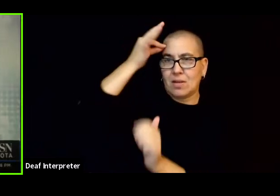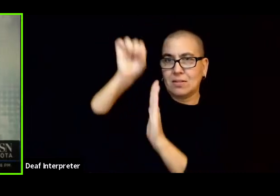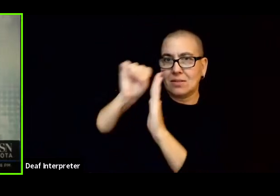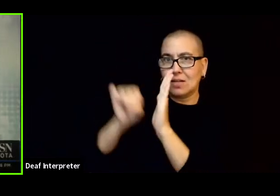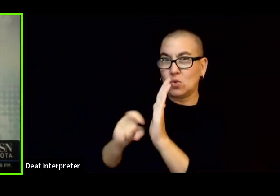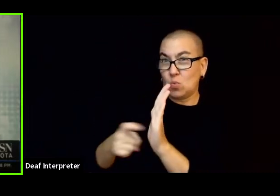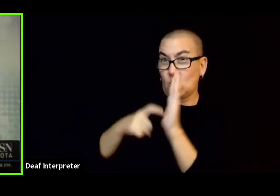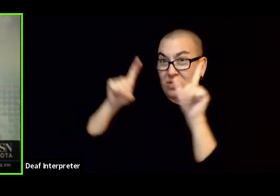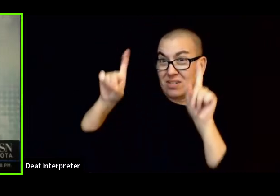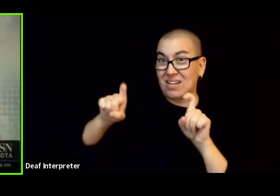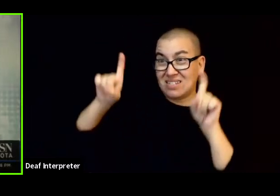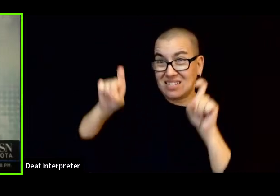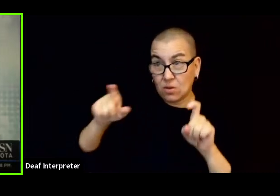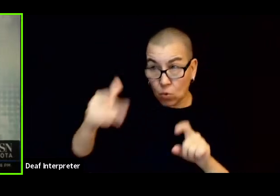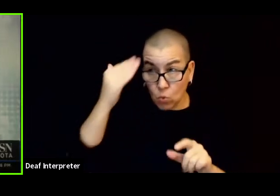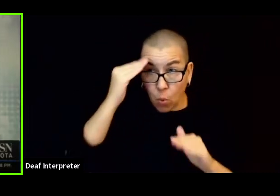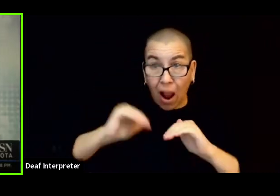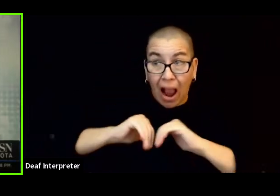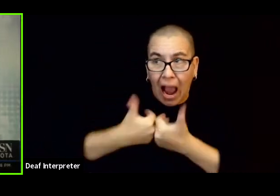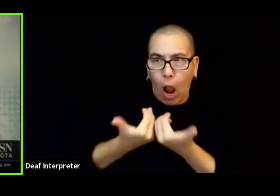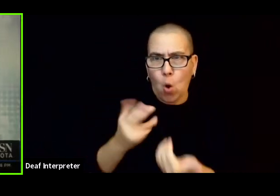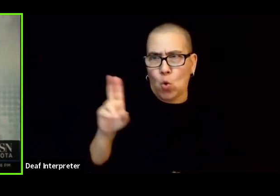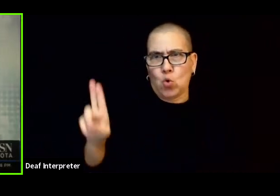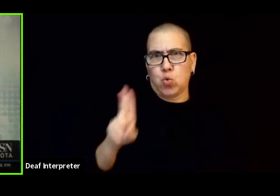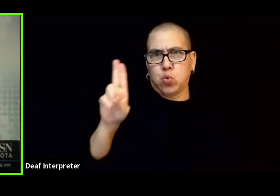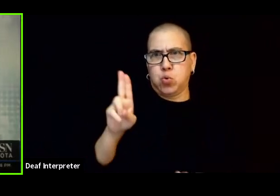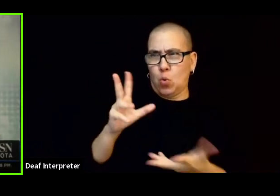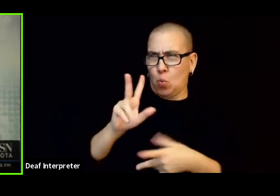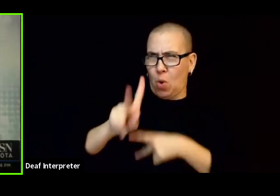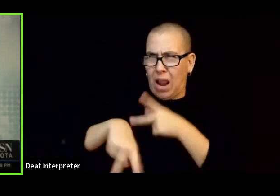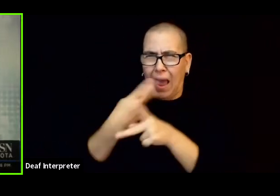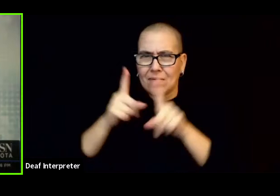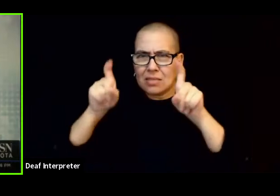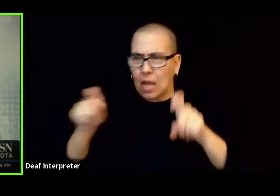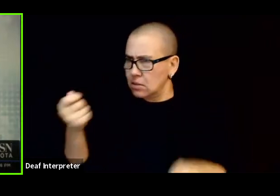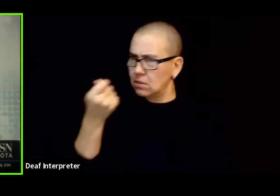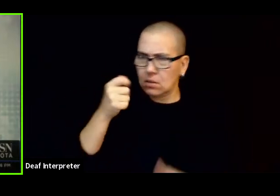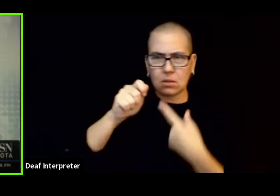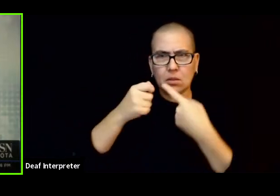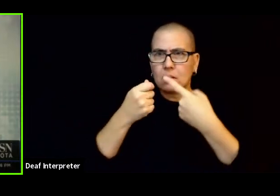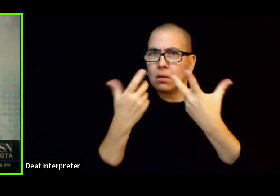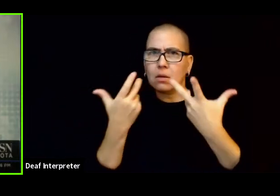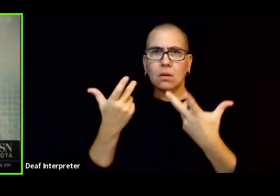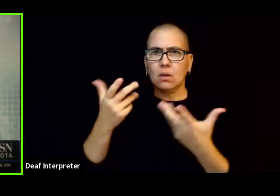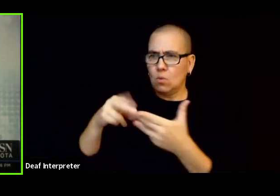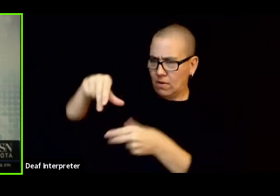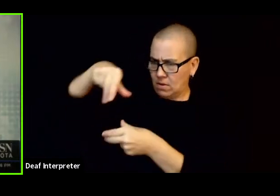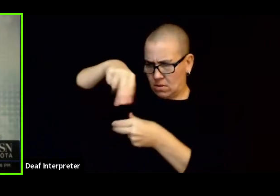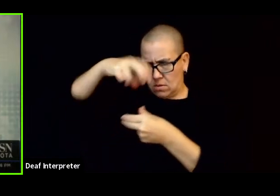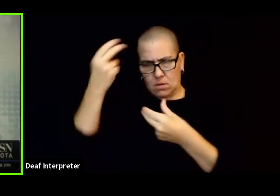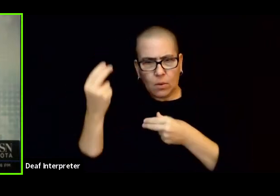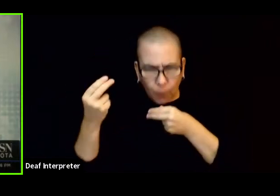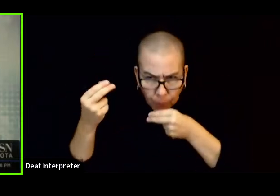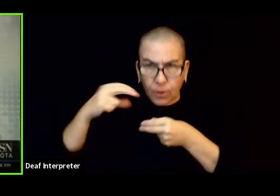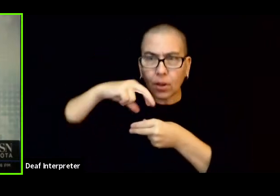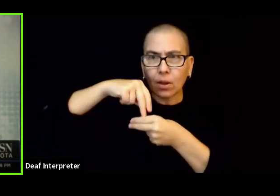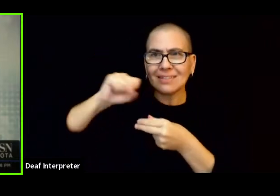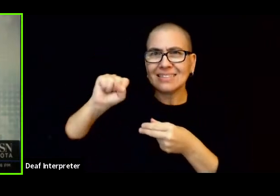testing platforms such as antigen and saliva, and to address barriers that arise to facilities conducting